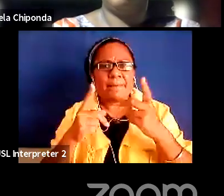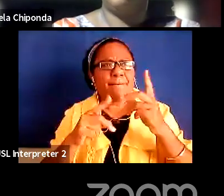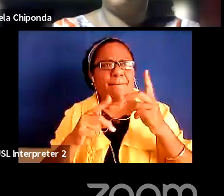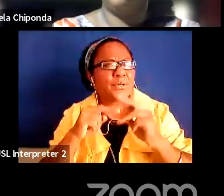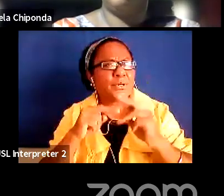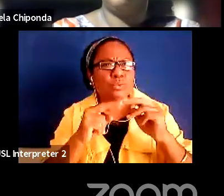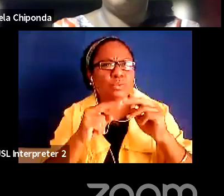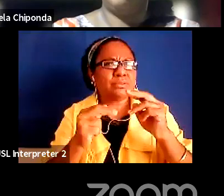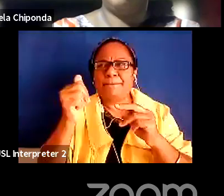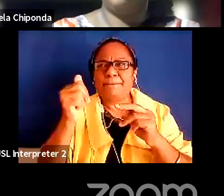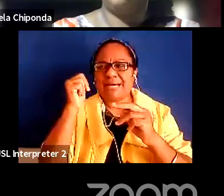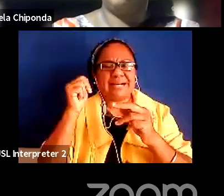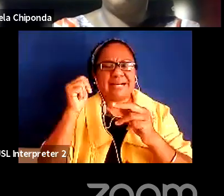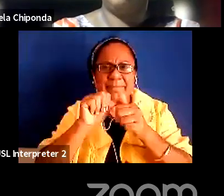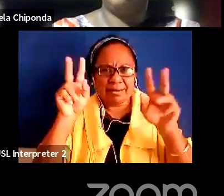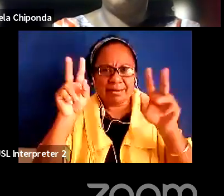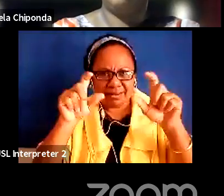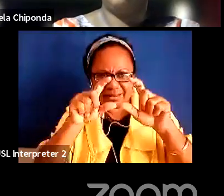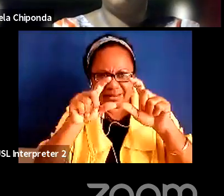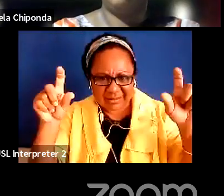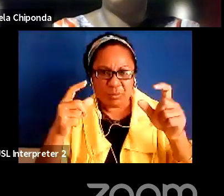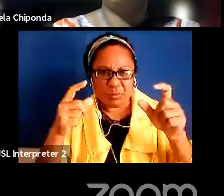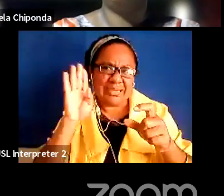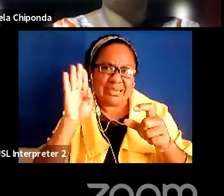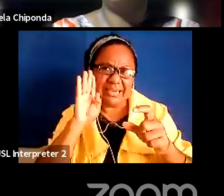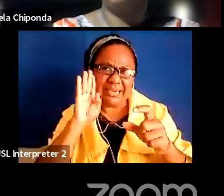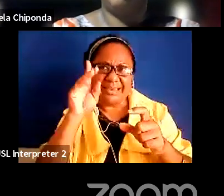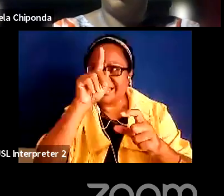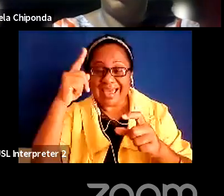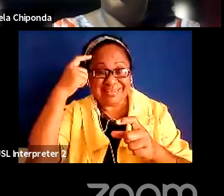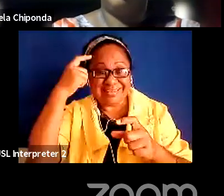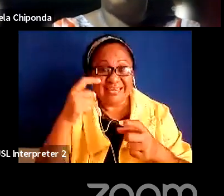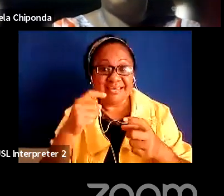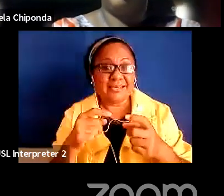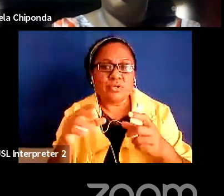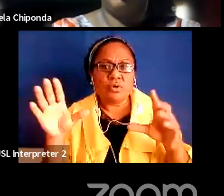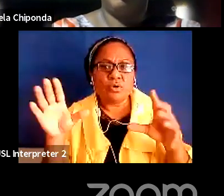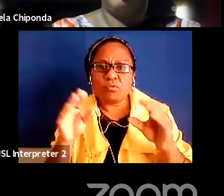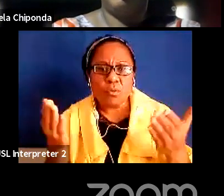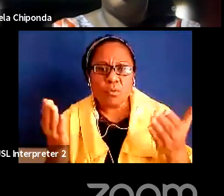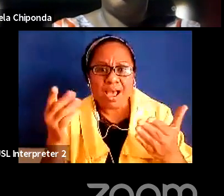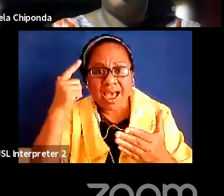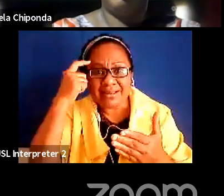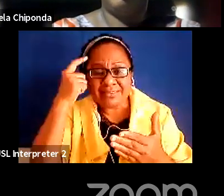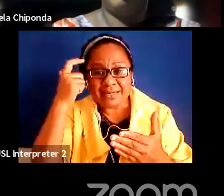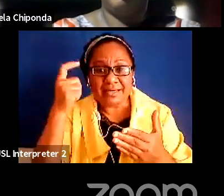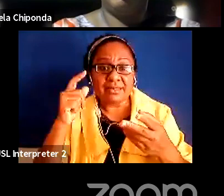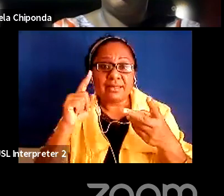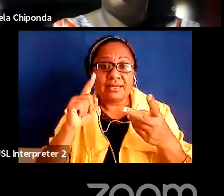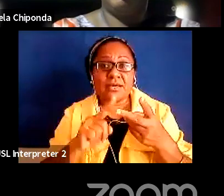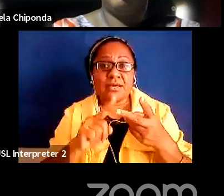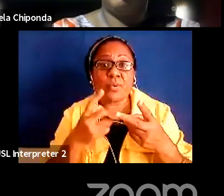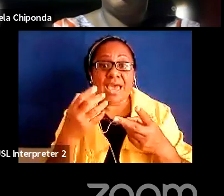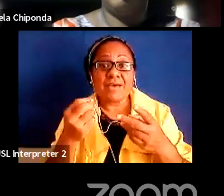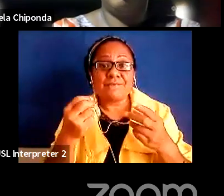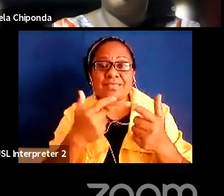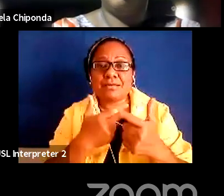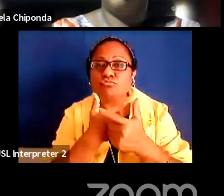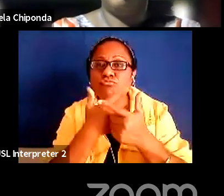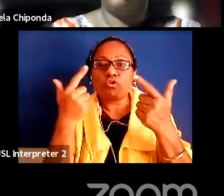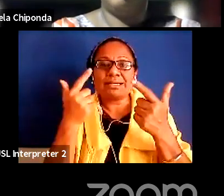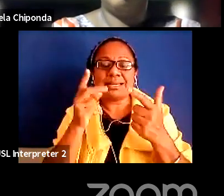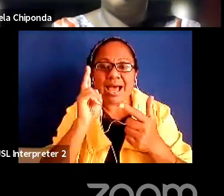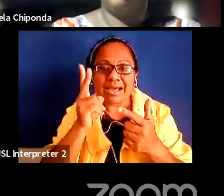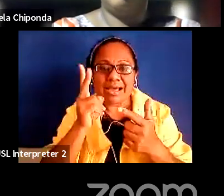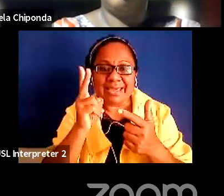and over again. Again, where is it coming from? We've got the Great Reset. Again, who is it benefiting?